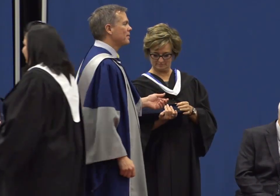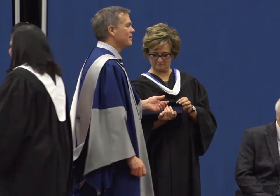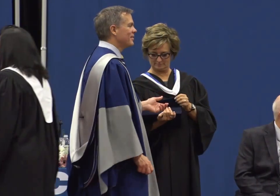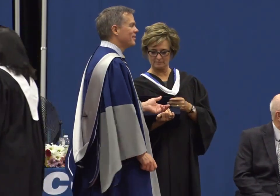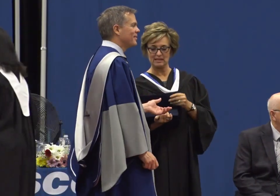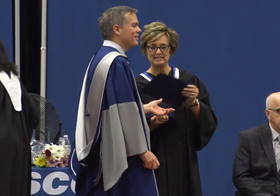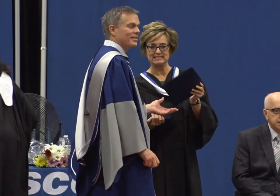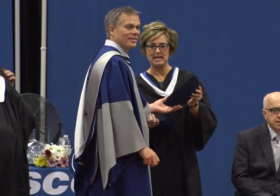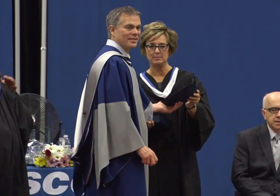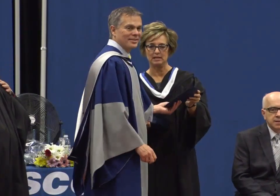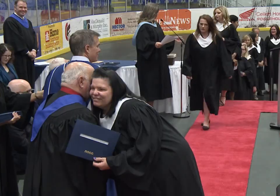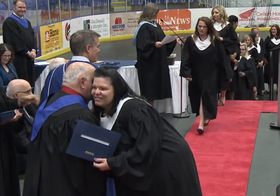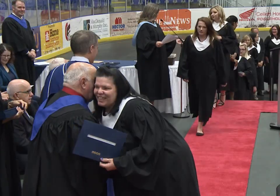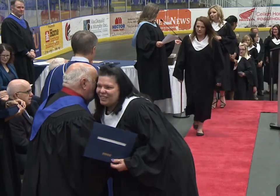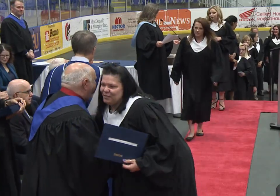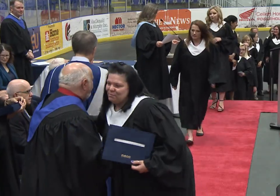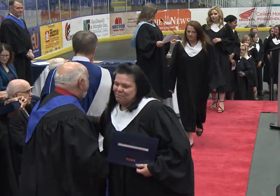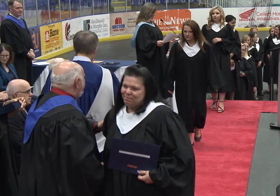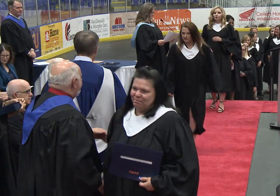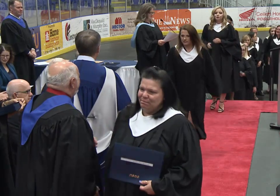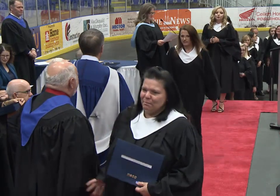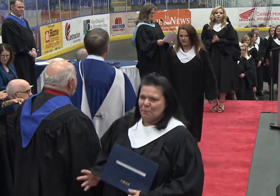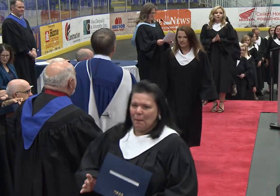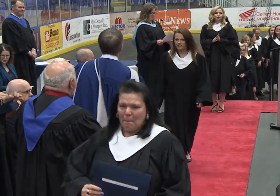Sammy Boyd.